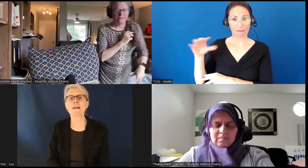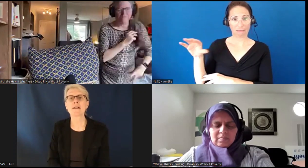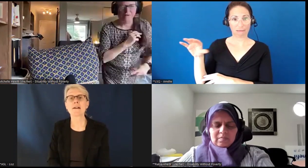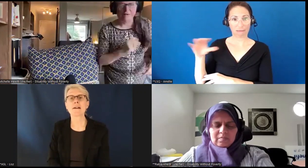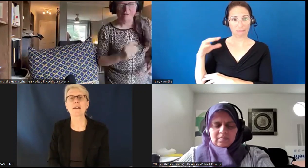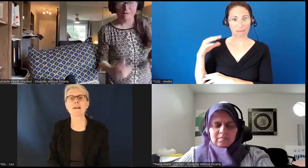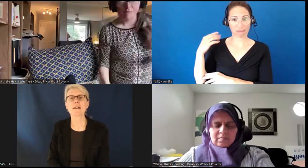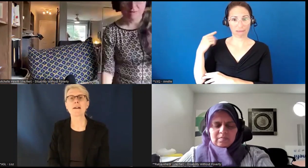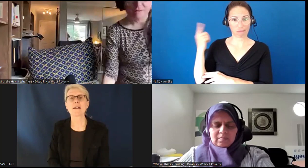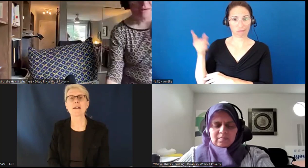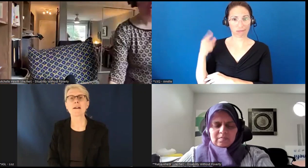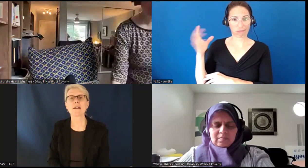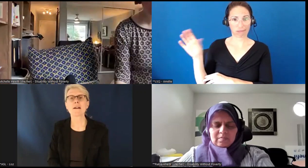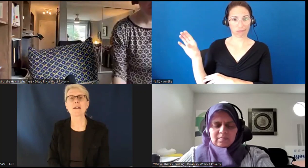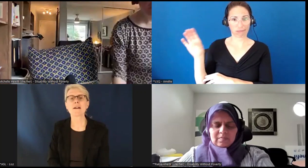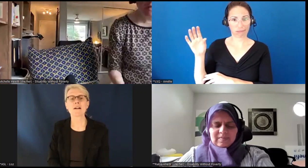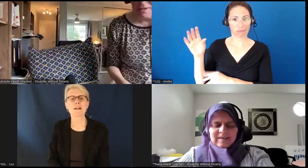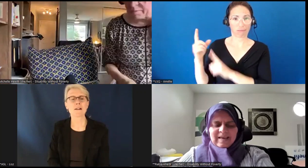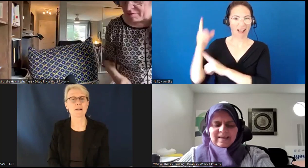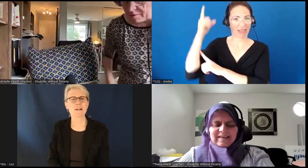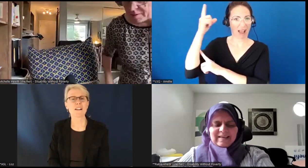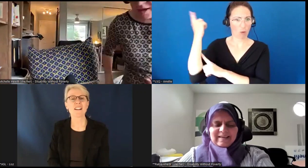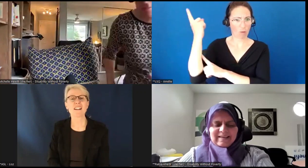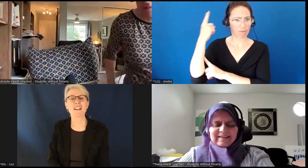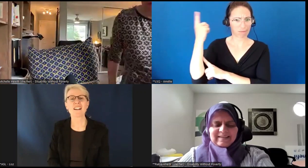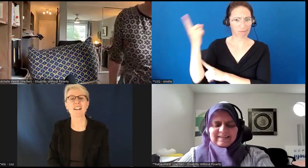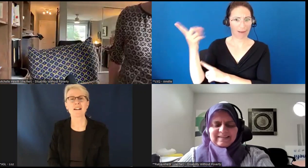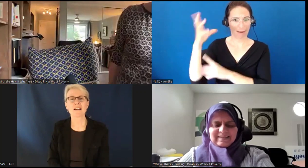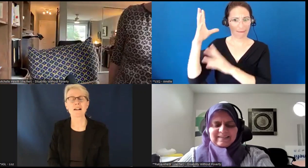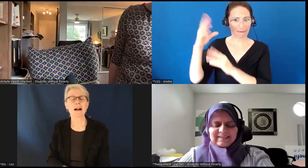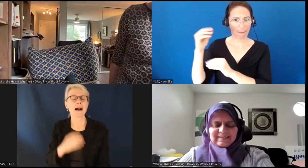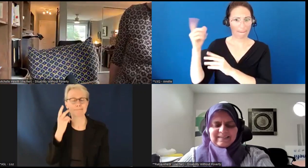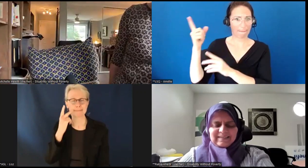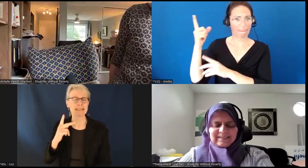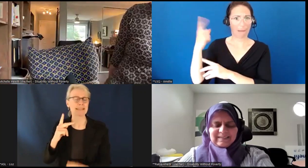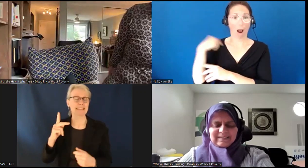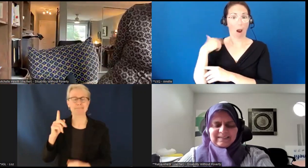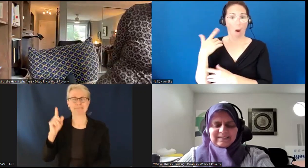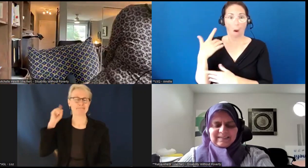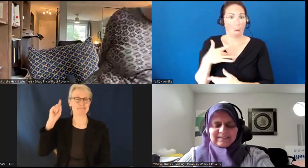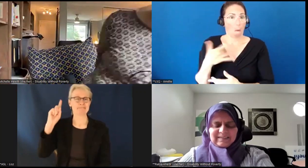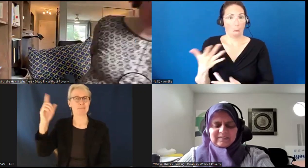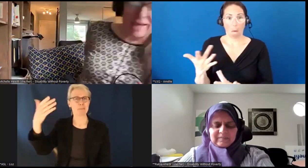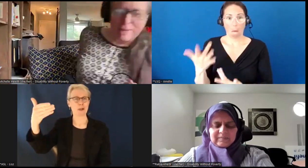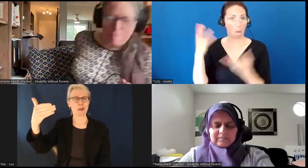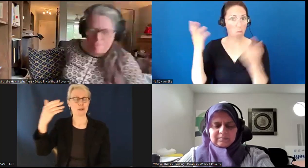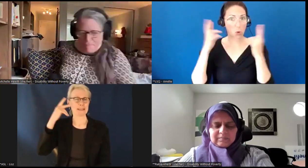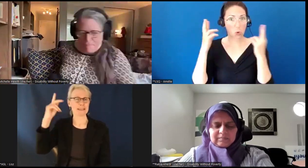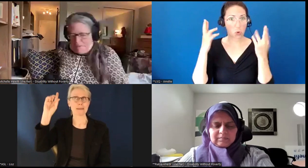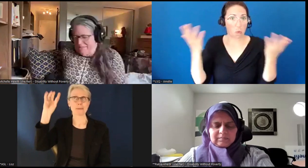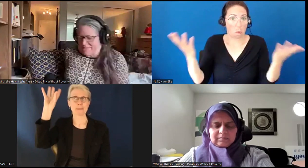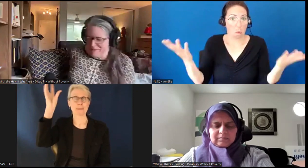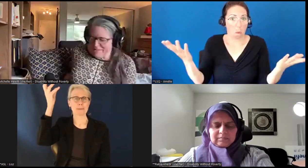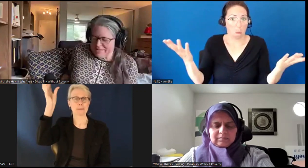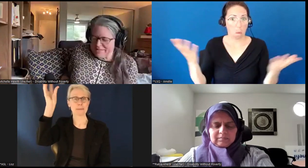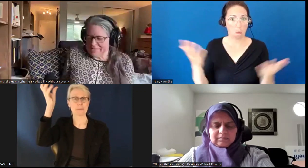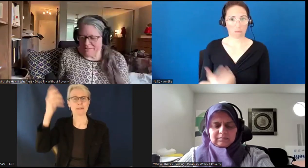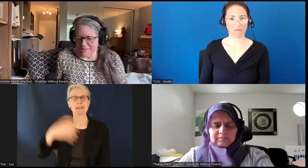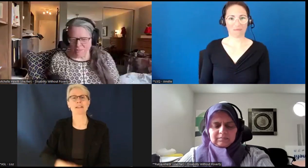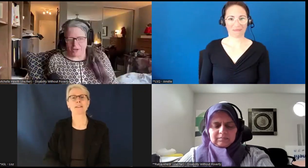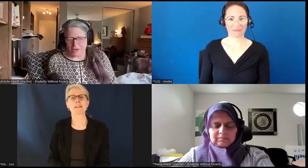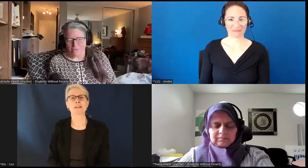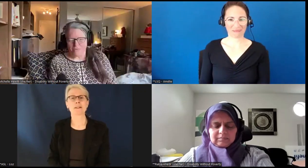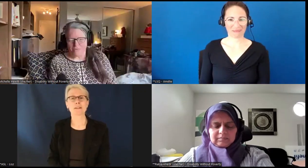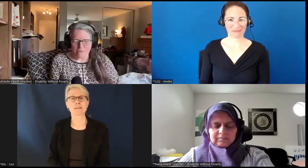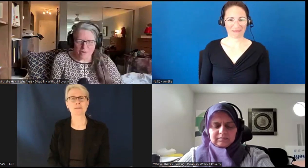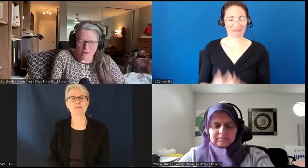I didn't realize it. Yeah, because you can see it in the mirror behind me. There we go. So just getting back into my seat. There